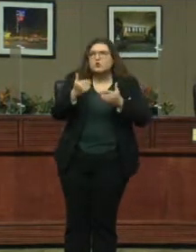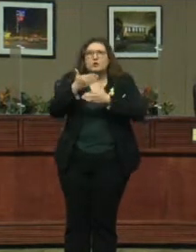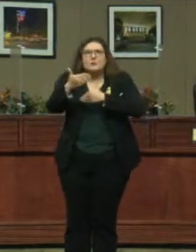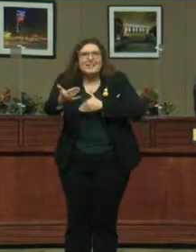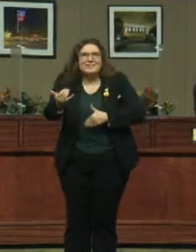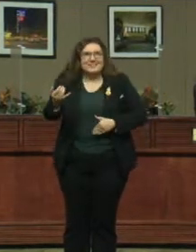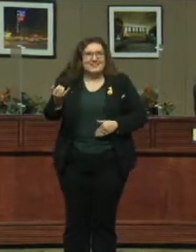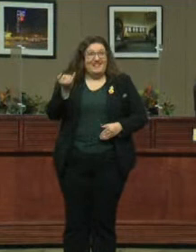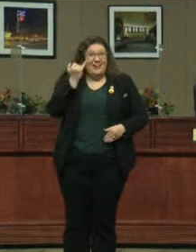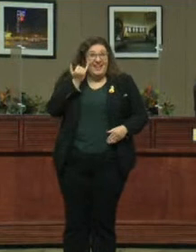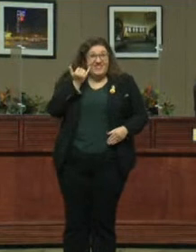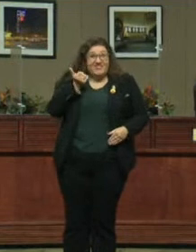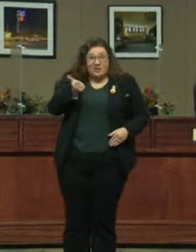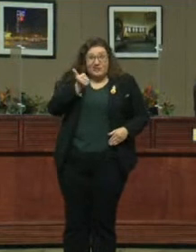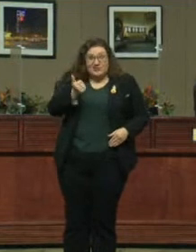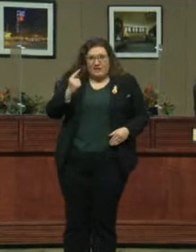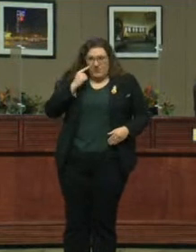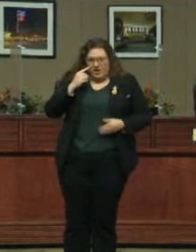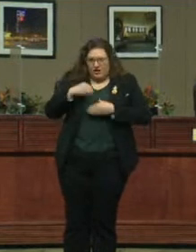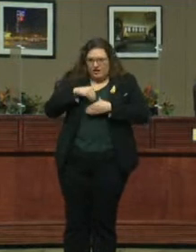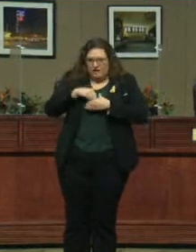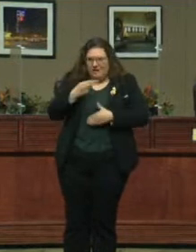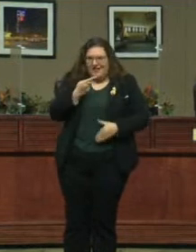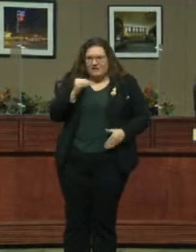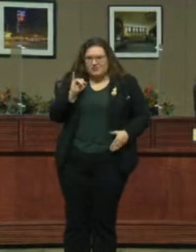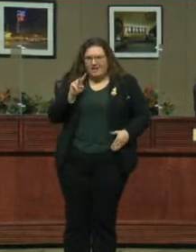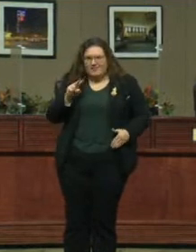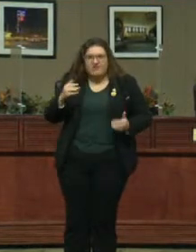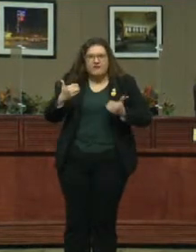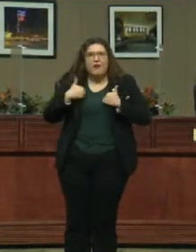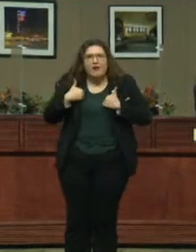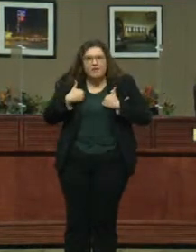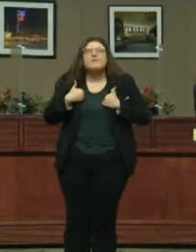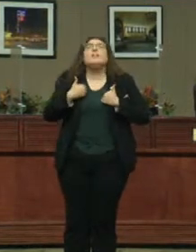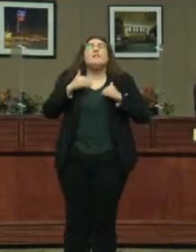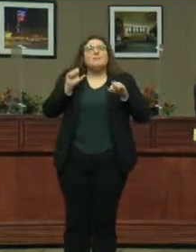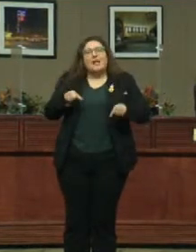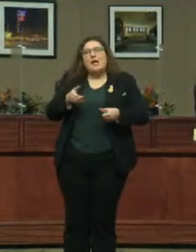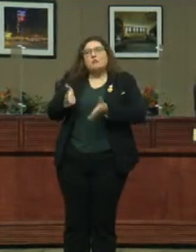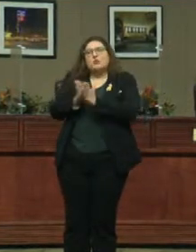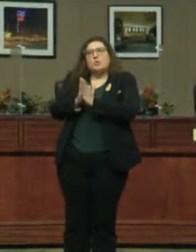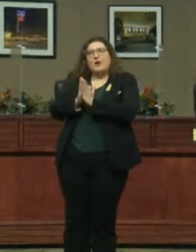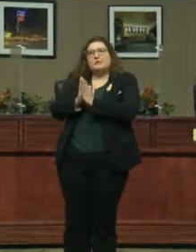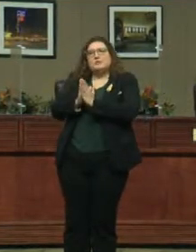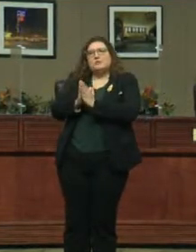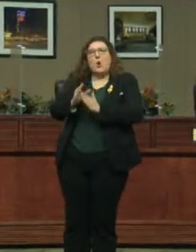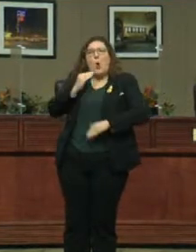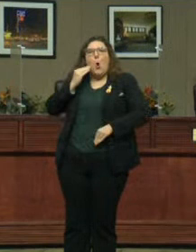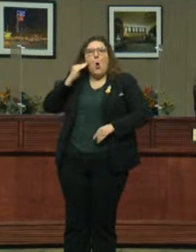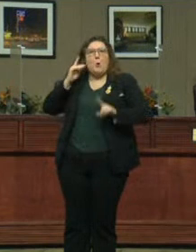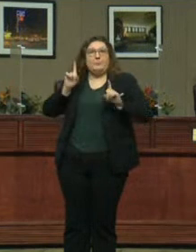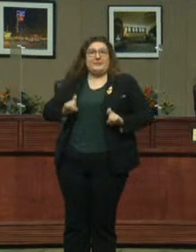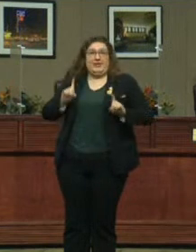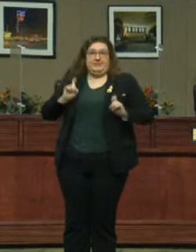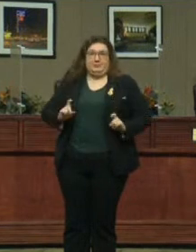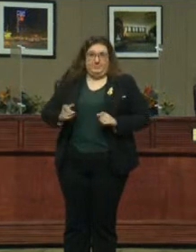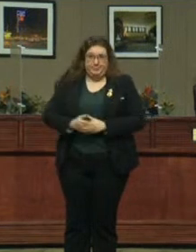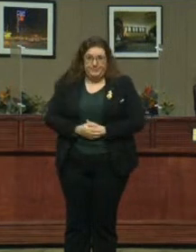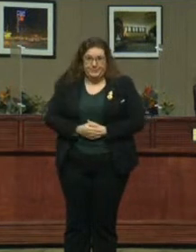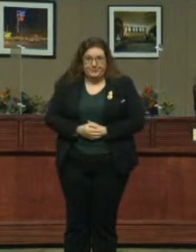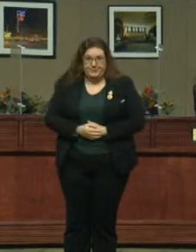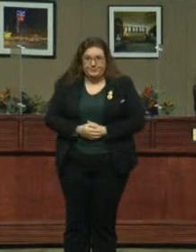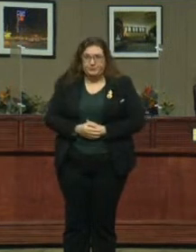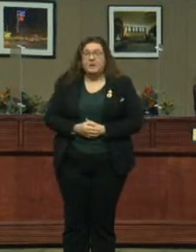it is an important resource for those that for whatever reason, may not be able to get tested. And